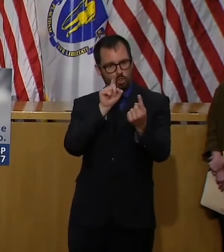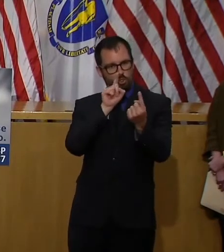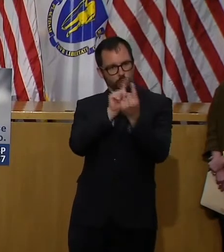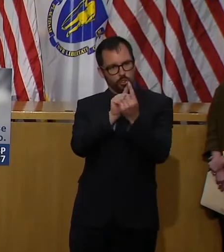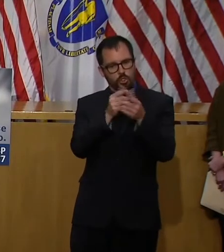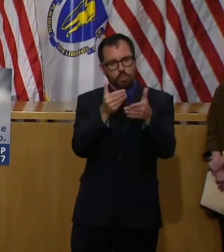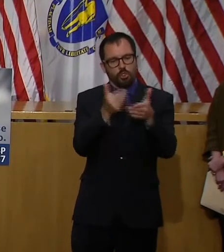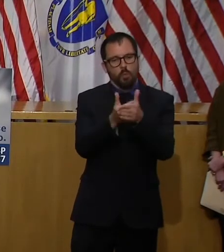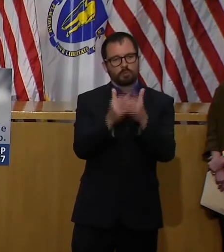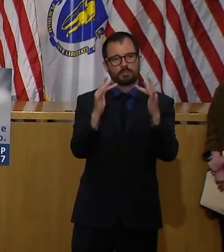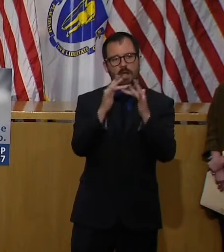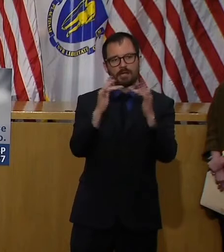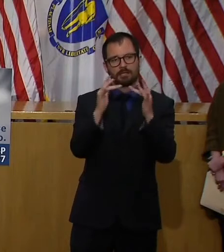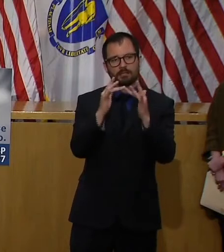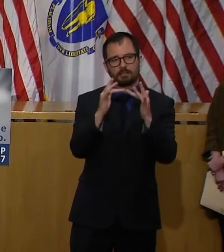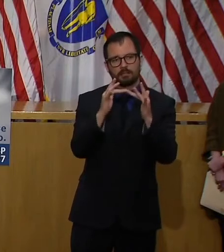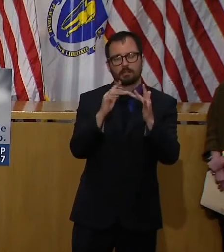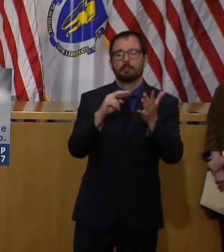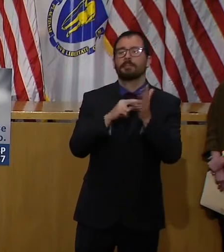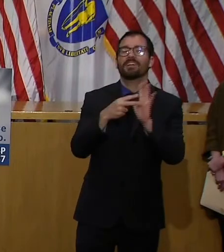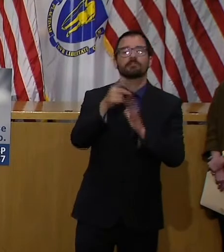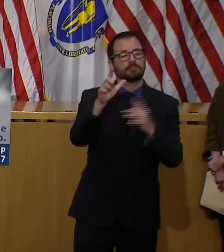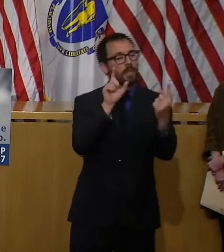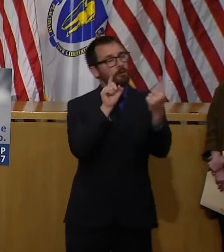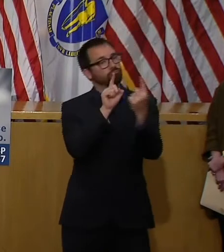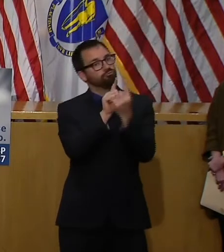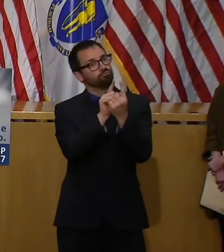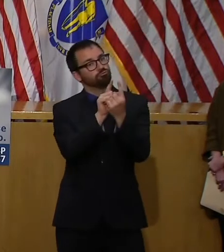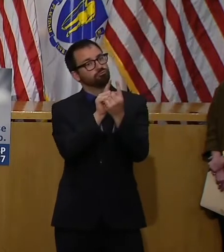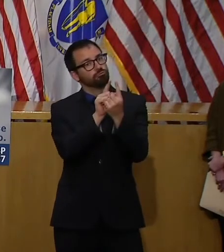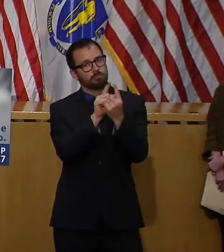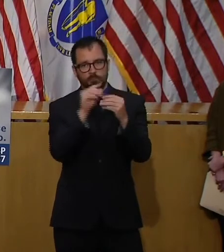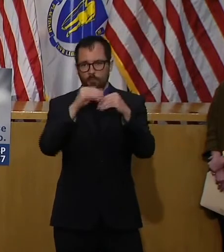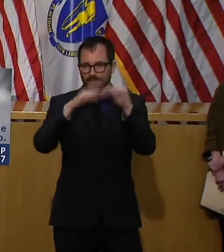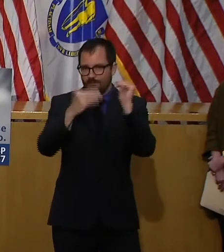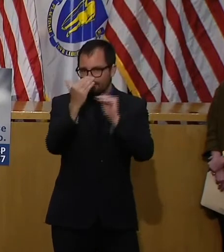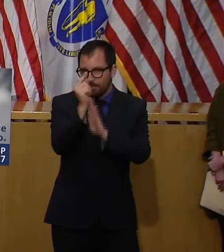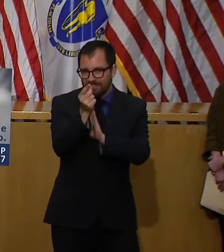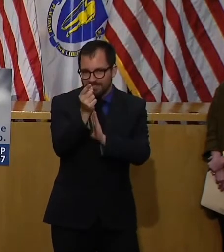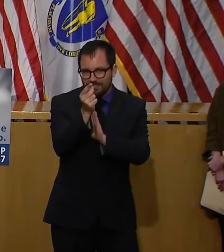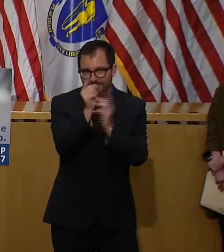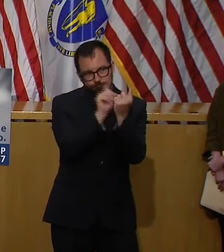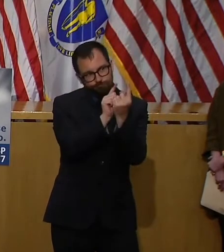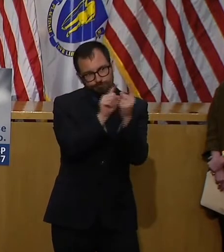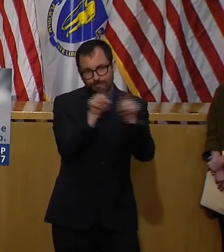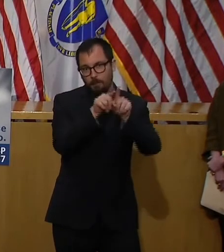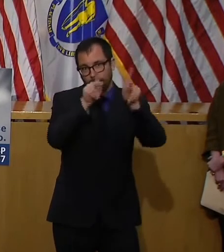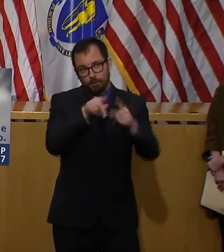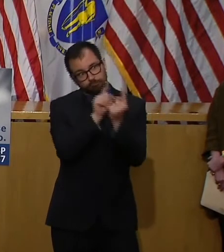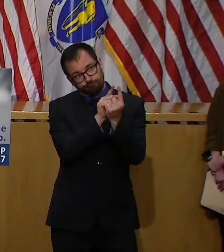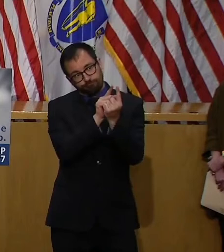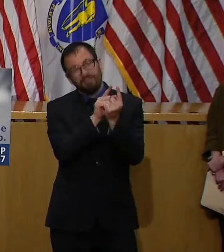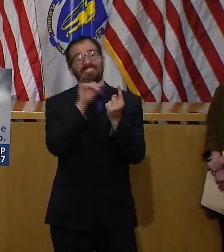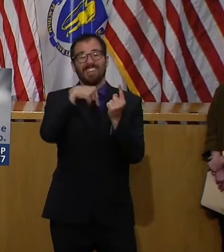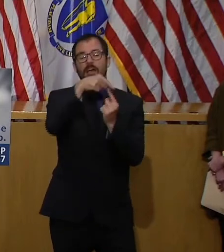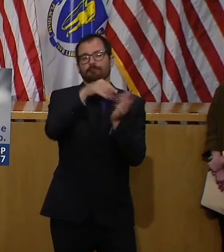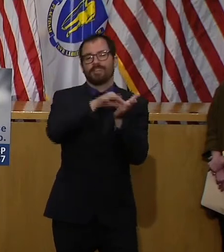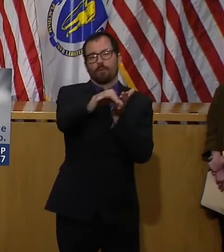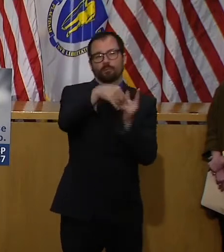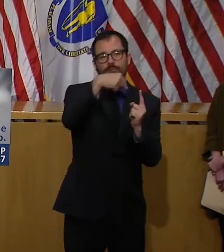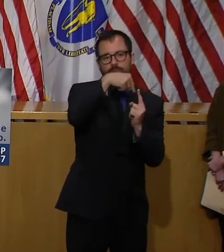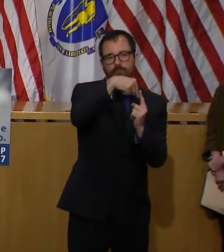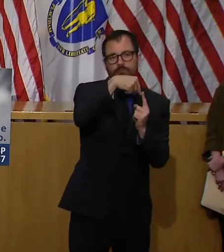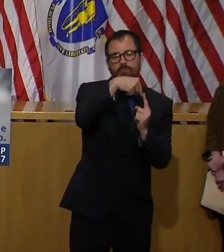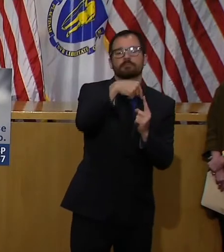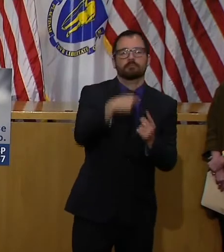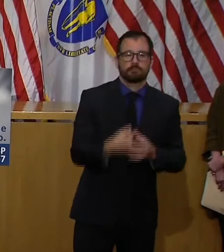close contact. It's helpful for all of us to think about right now who those people are, so that if ever